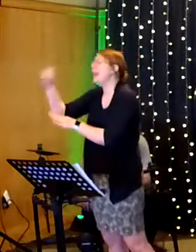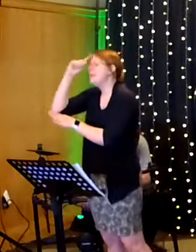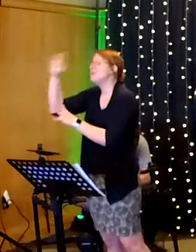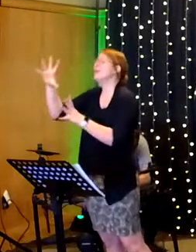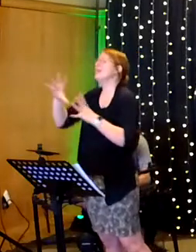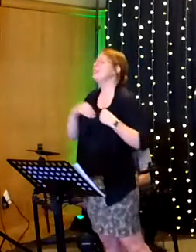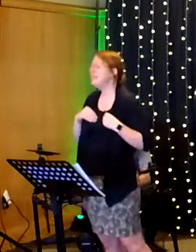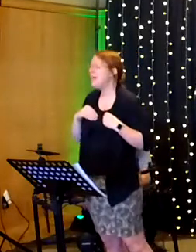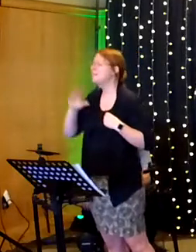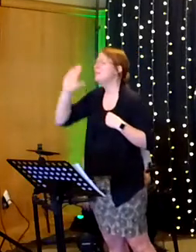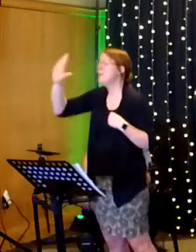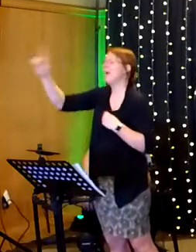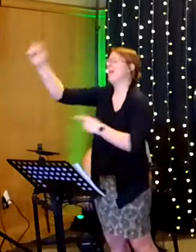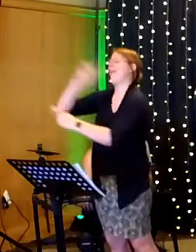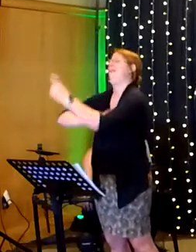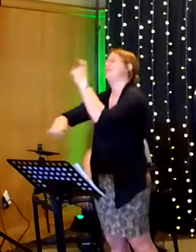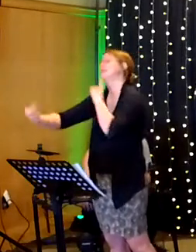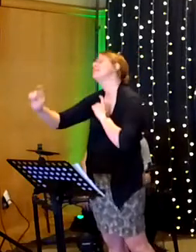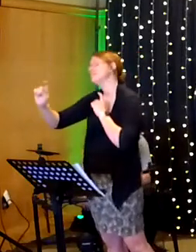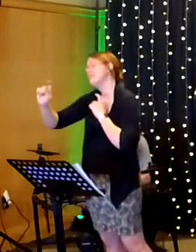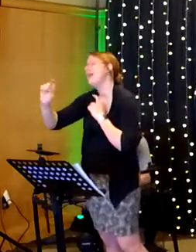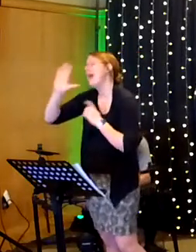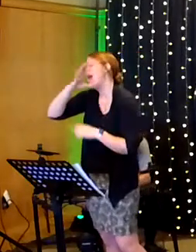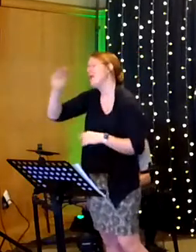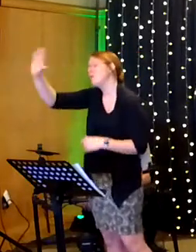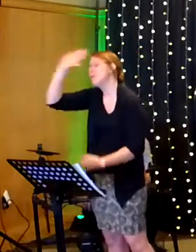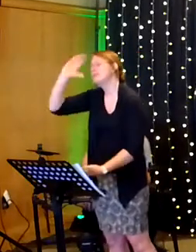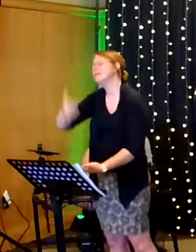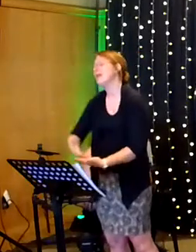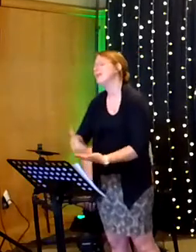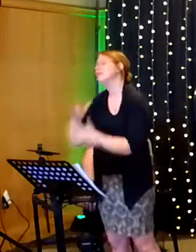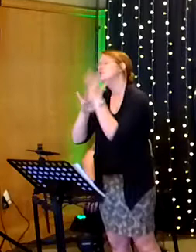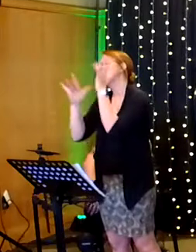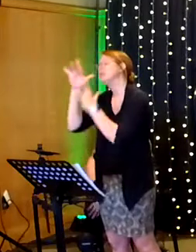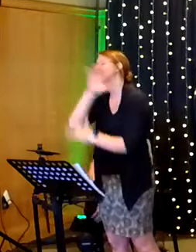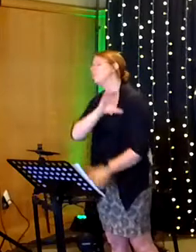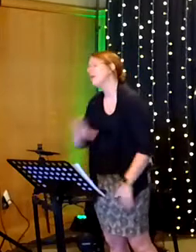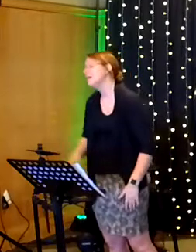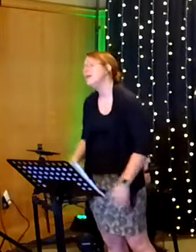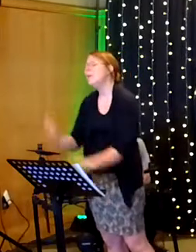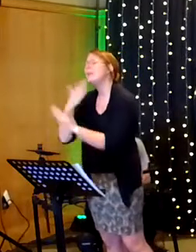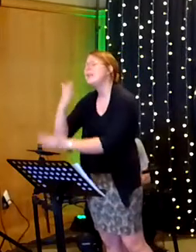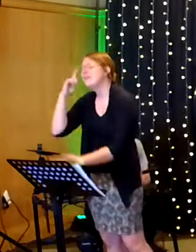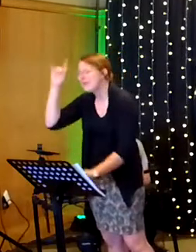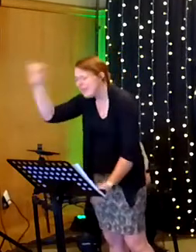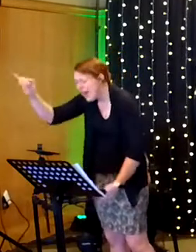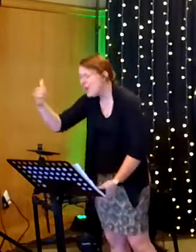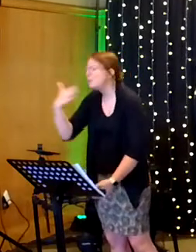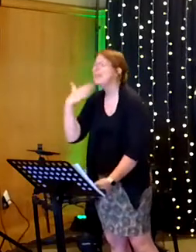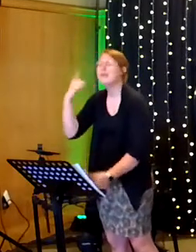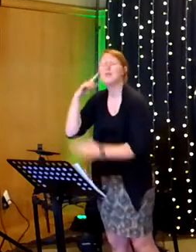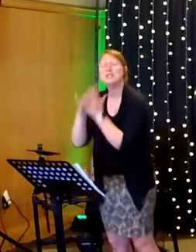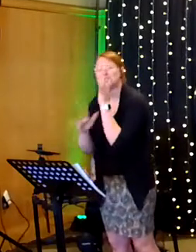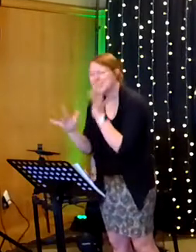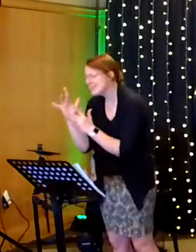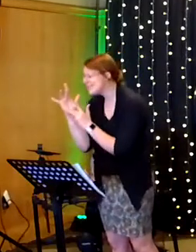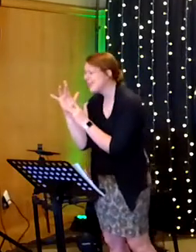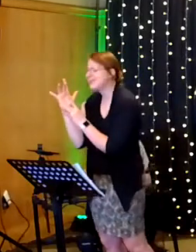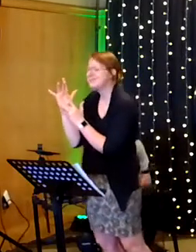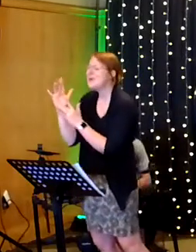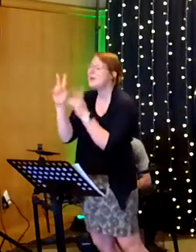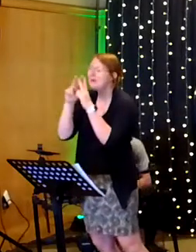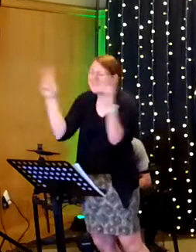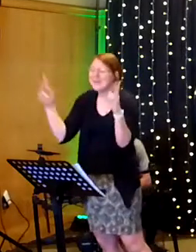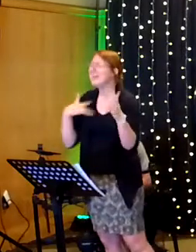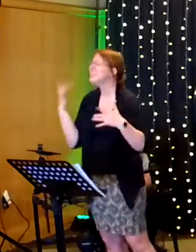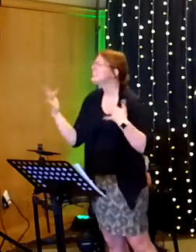your sacrifice of the Son, Jesus Christ. And so, Lord, we thank you for that. We thank you for Jesus. We're so excited to